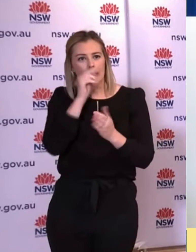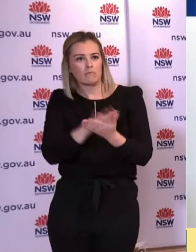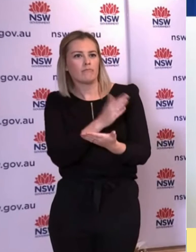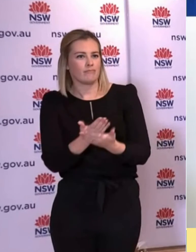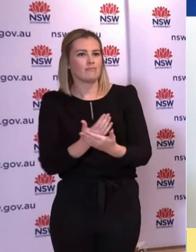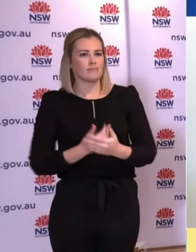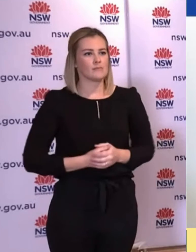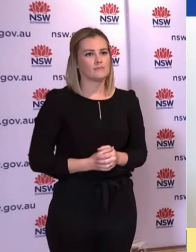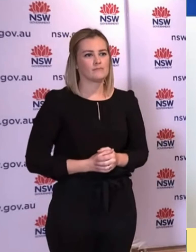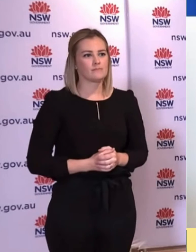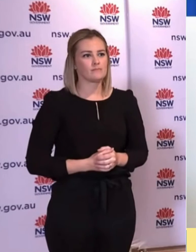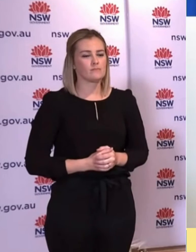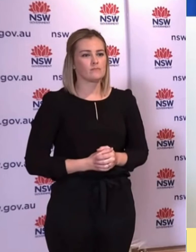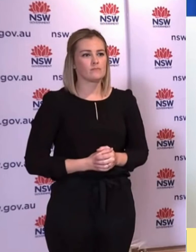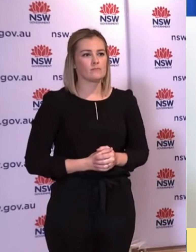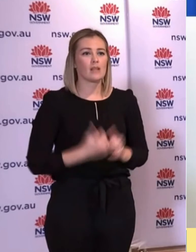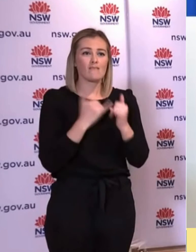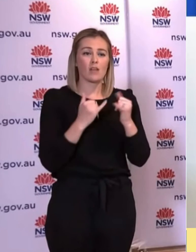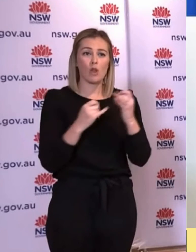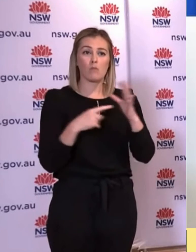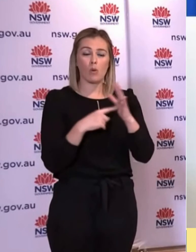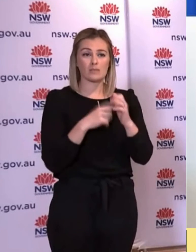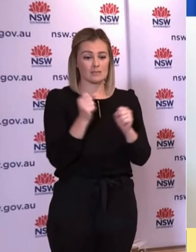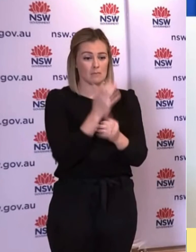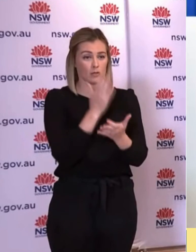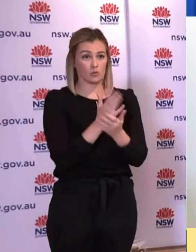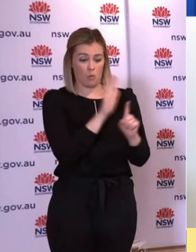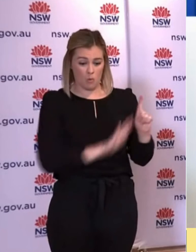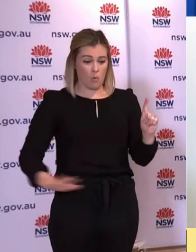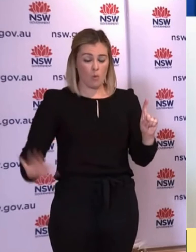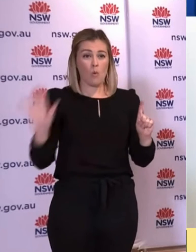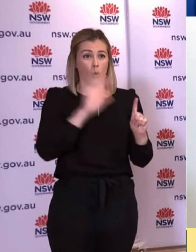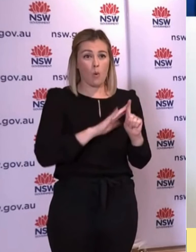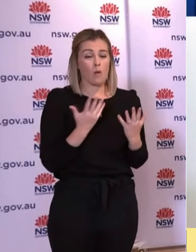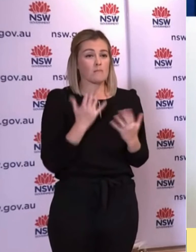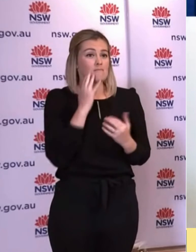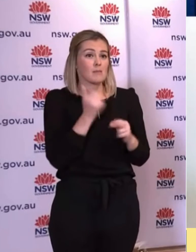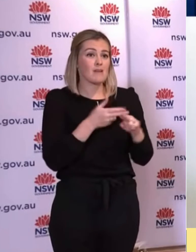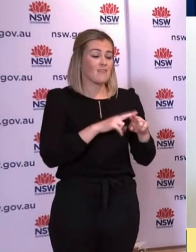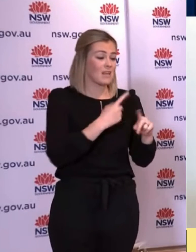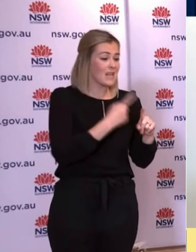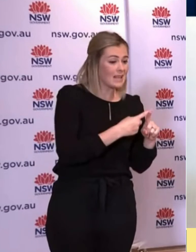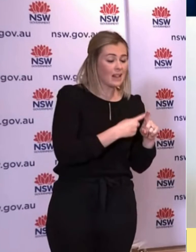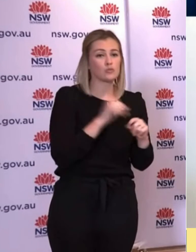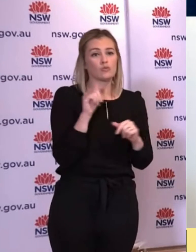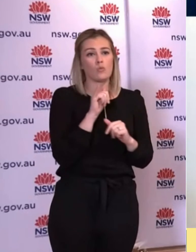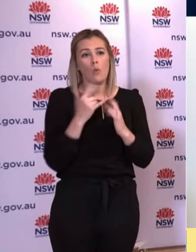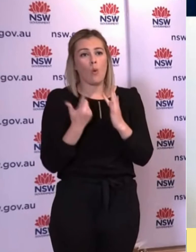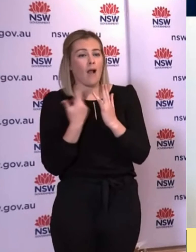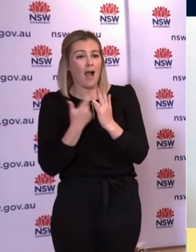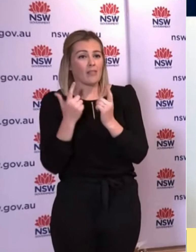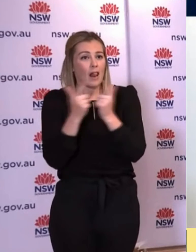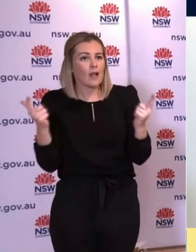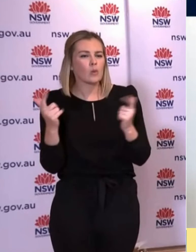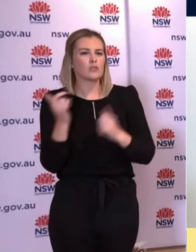sure that people across our society, whether they speak a language other than English or have lower levels of